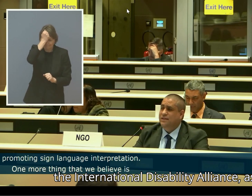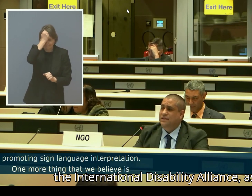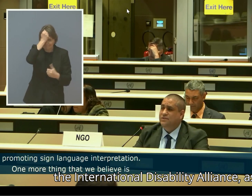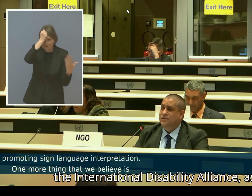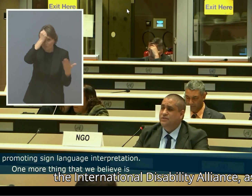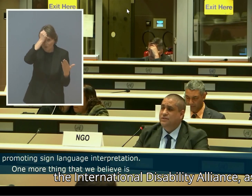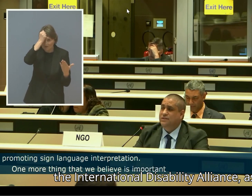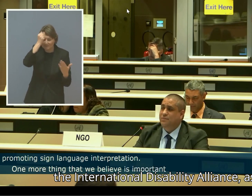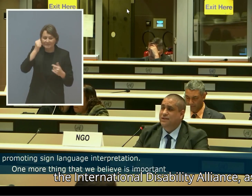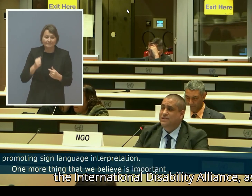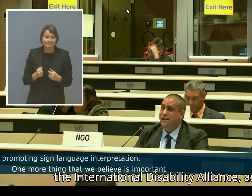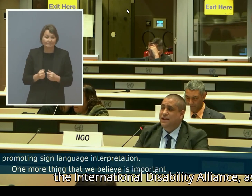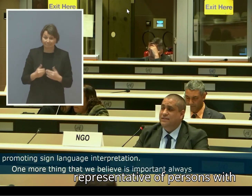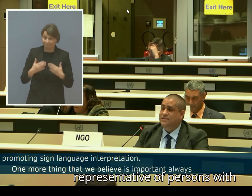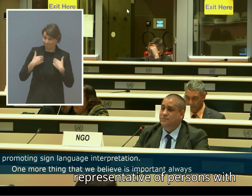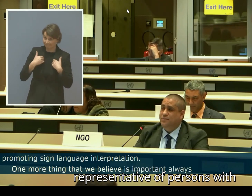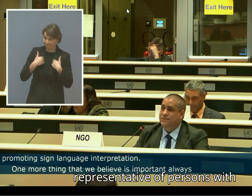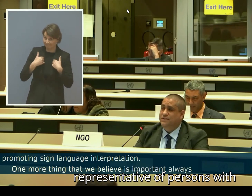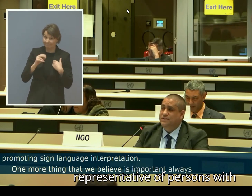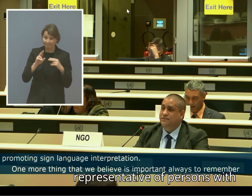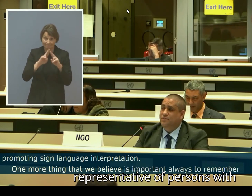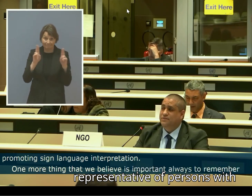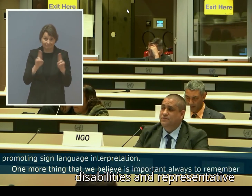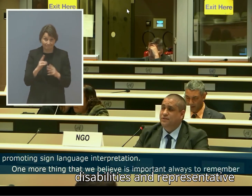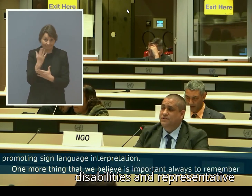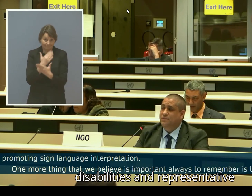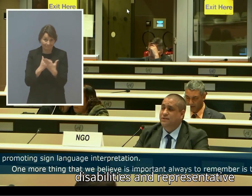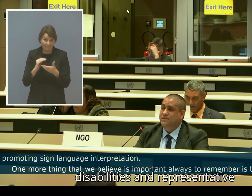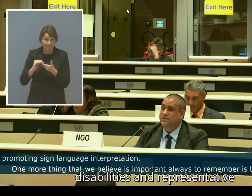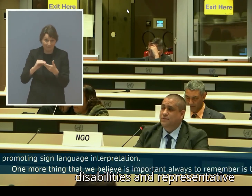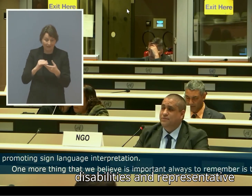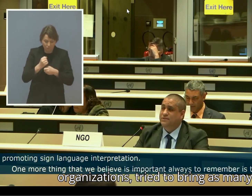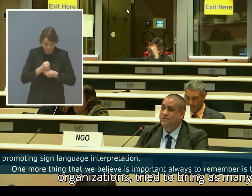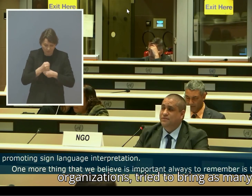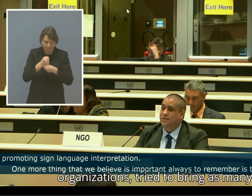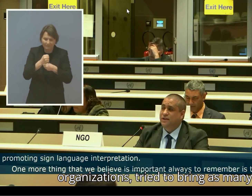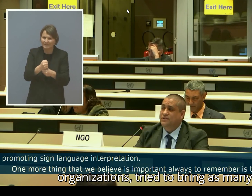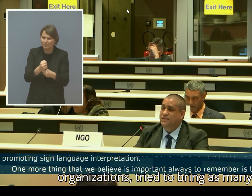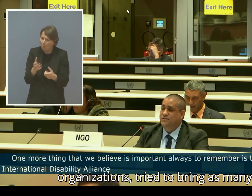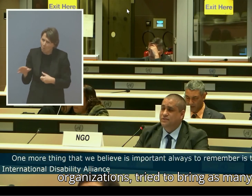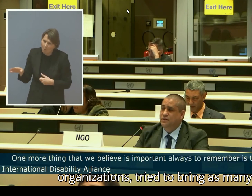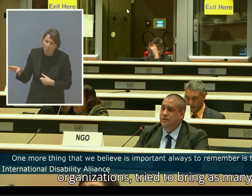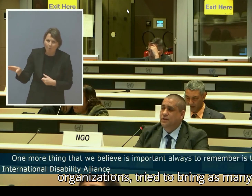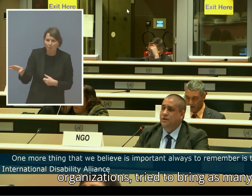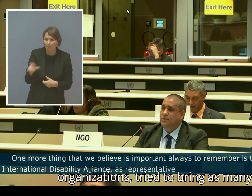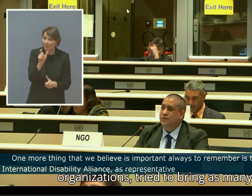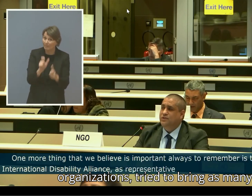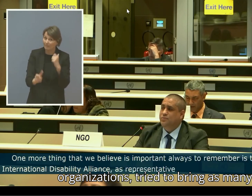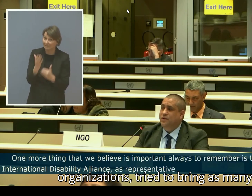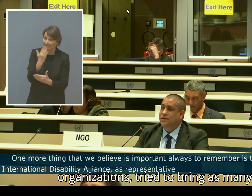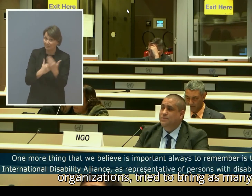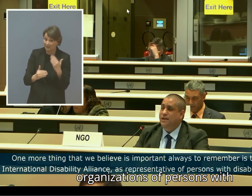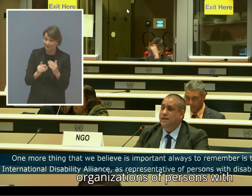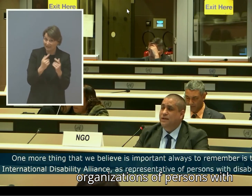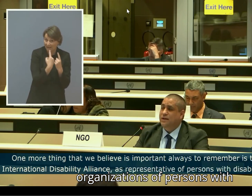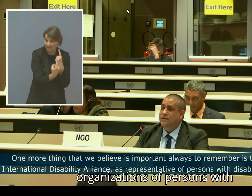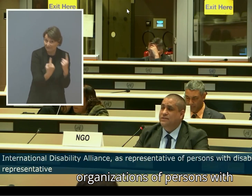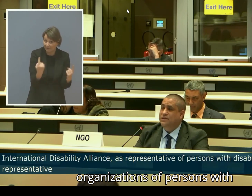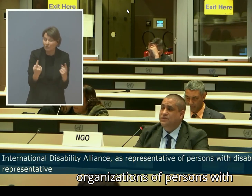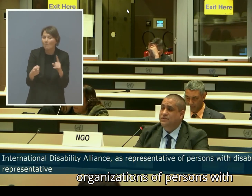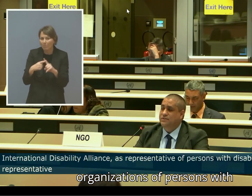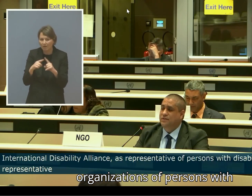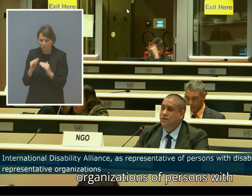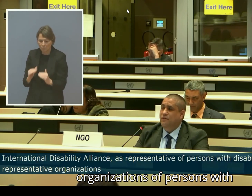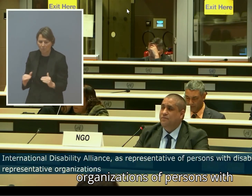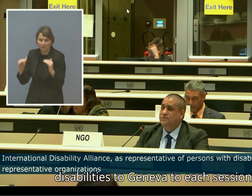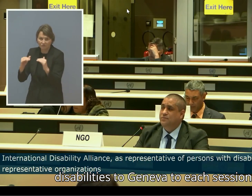that the International Disability Alliance, as representative of persons with disabilities and representative organizations, try to bring as many